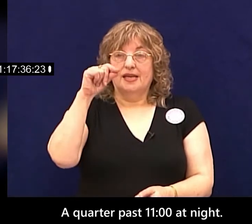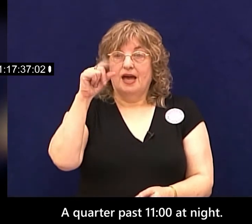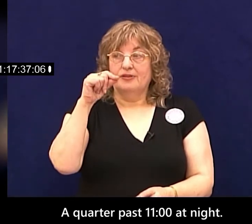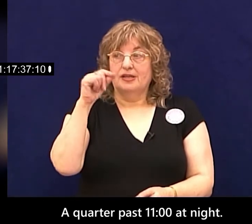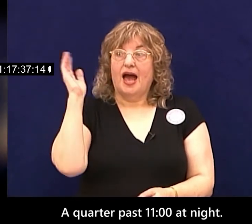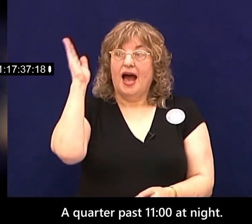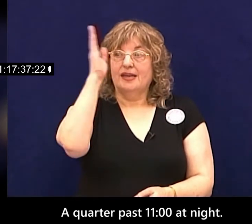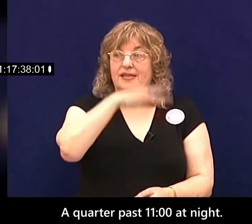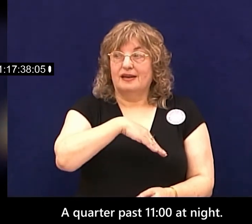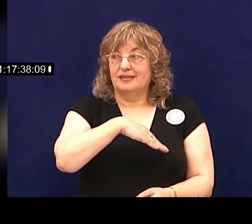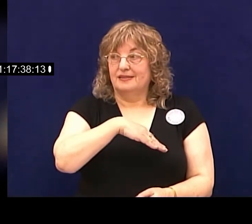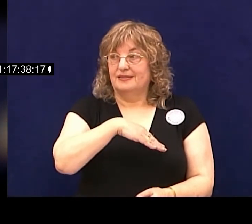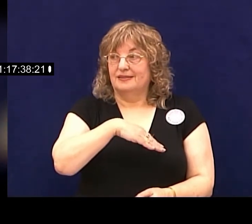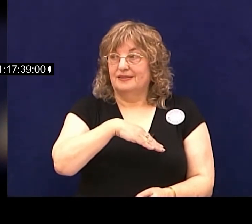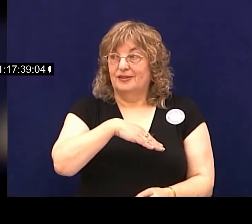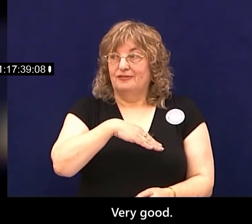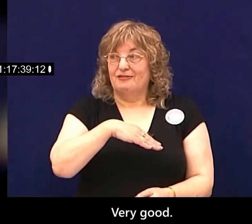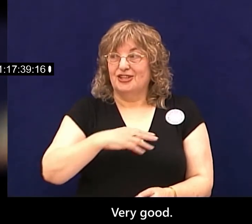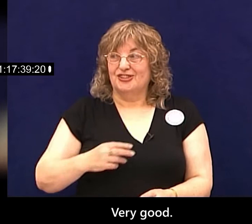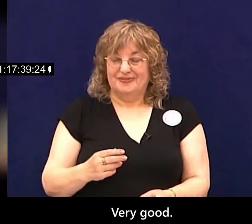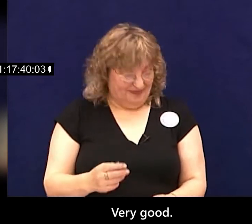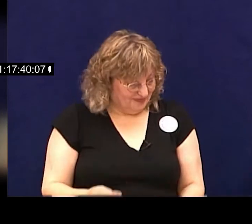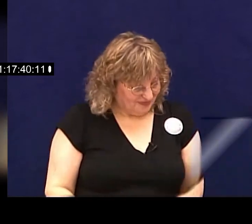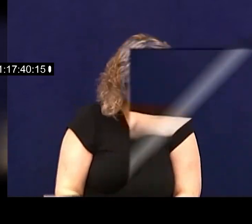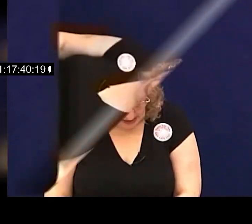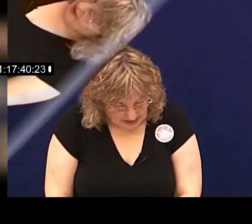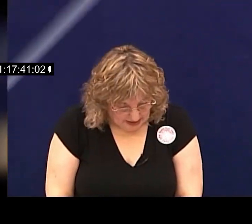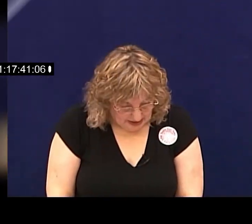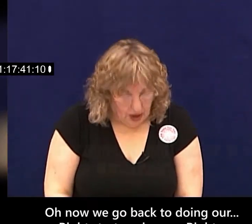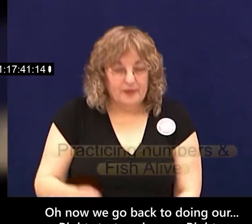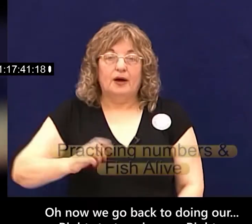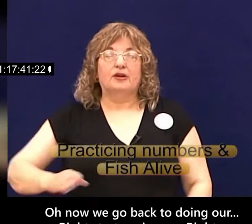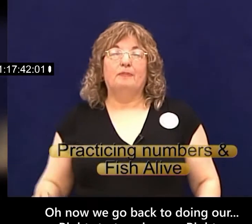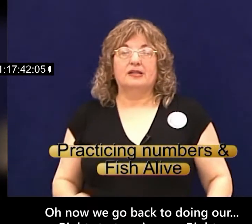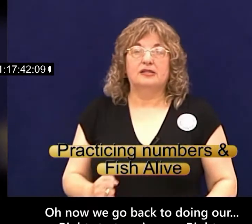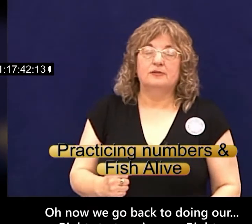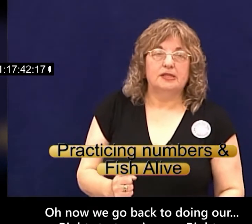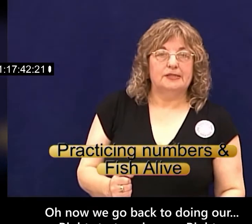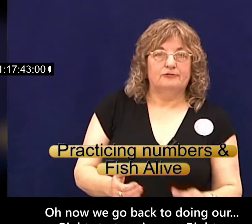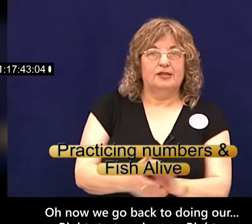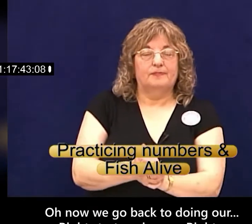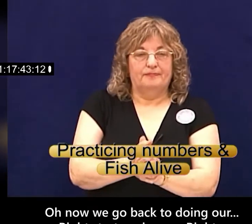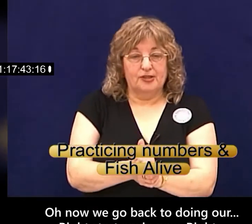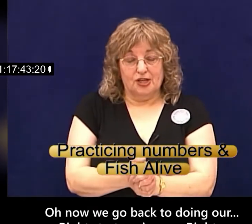11:15 at night. Very good. Oh, now we'll go back to doing our... Right, we can start again